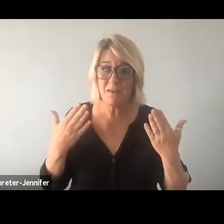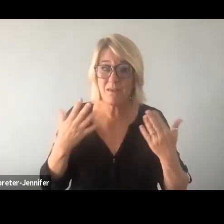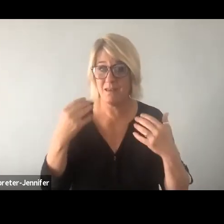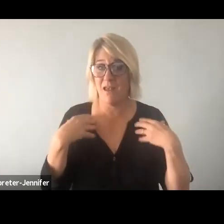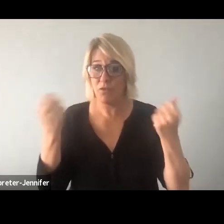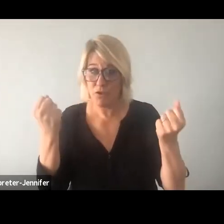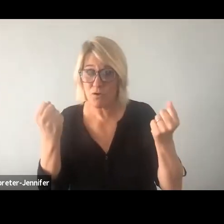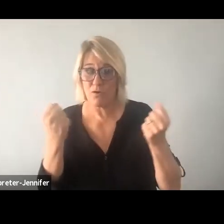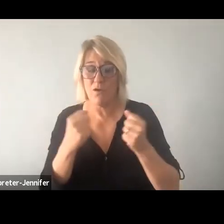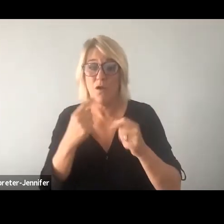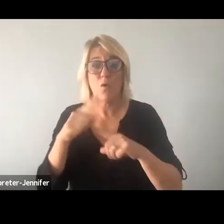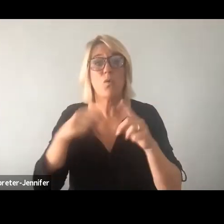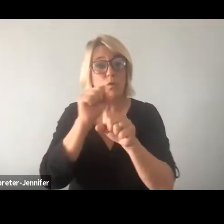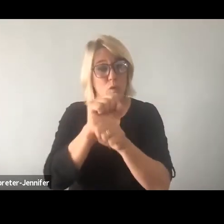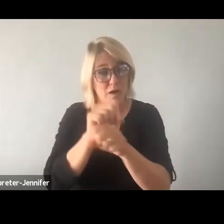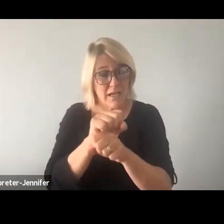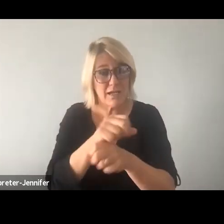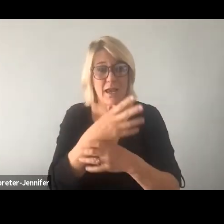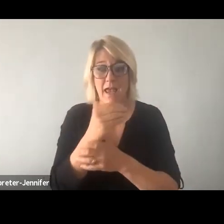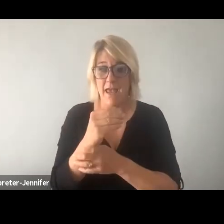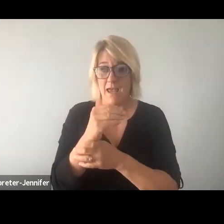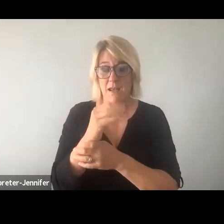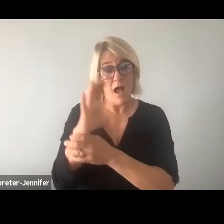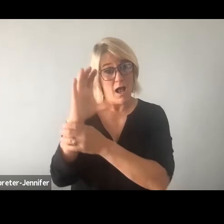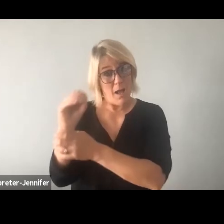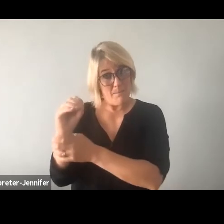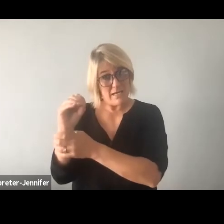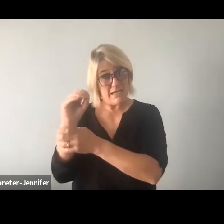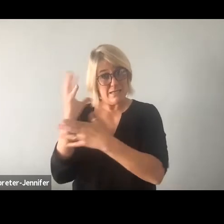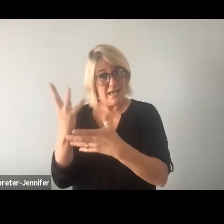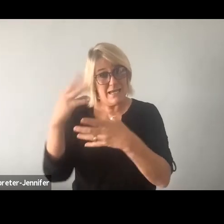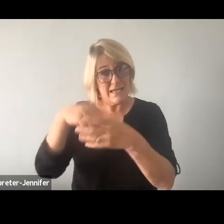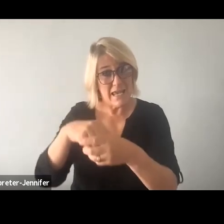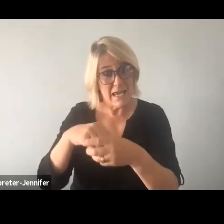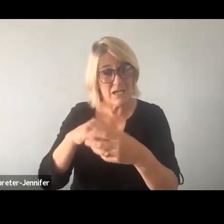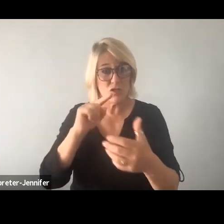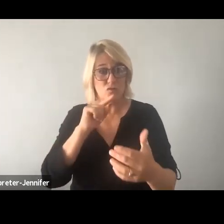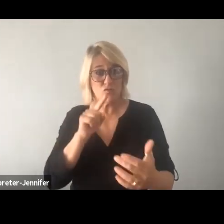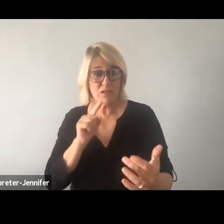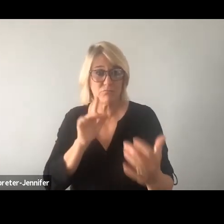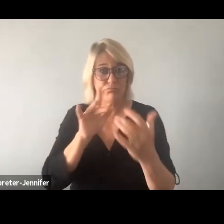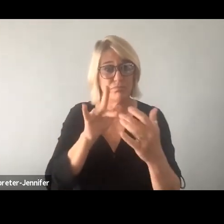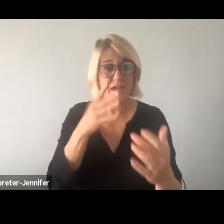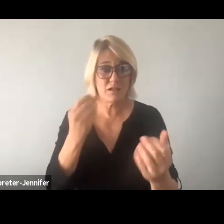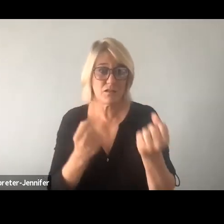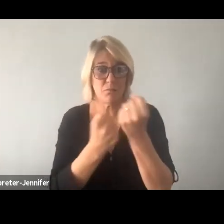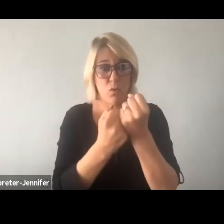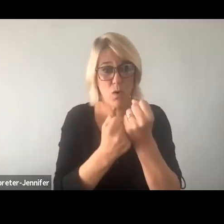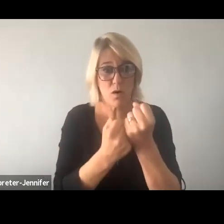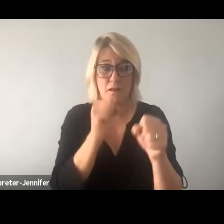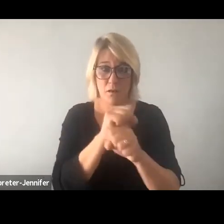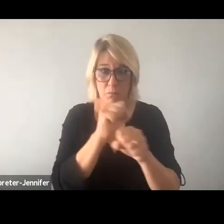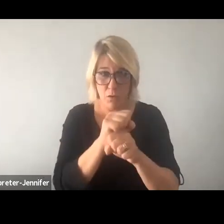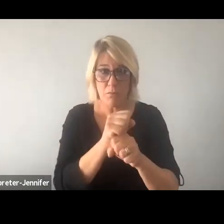healthier. And that companies that engage and really outreach to and support the employment of people